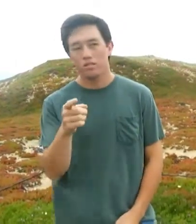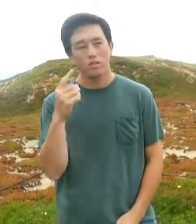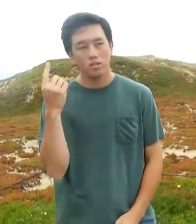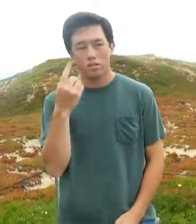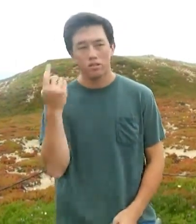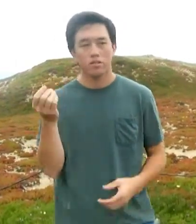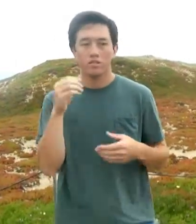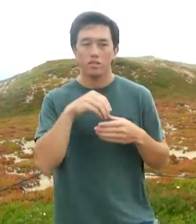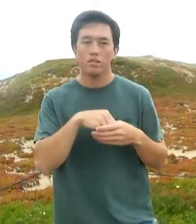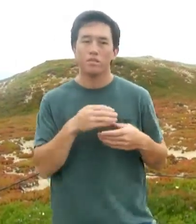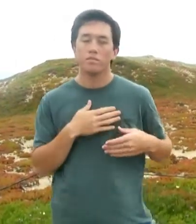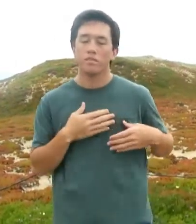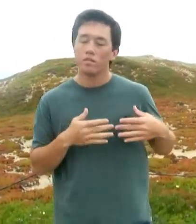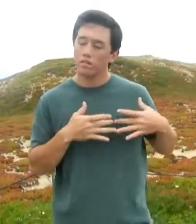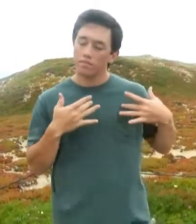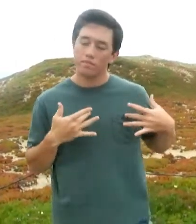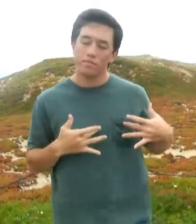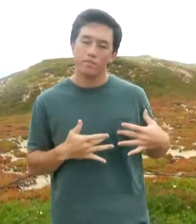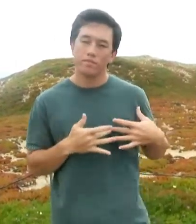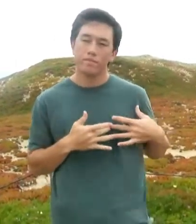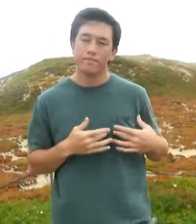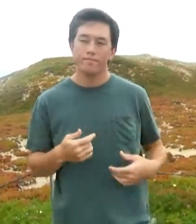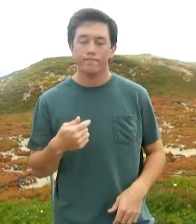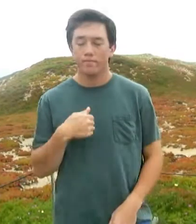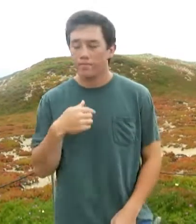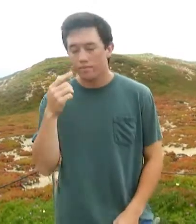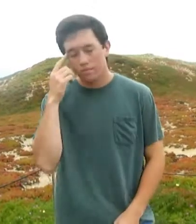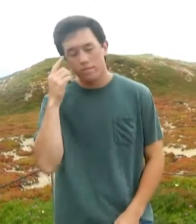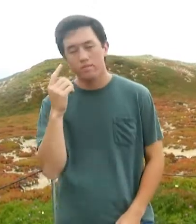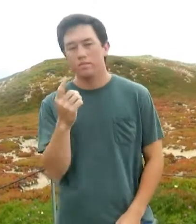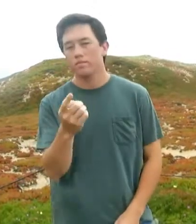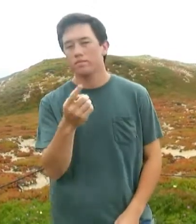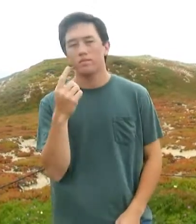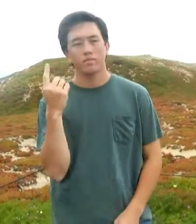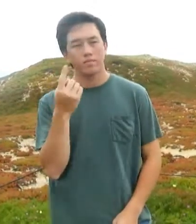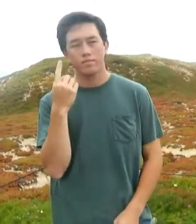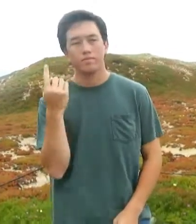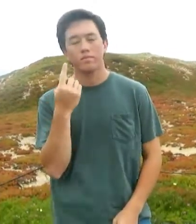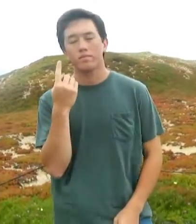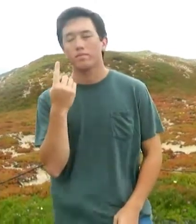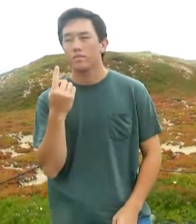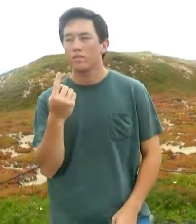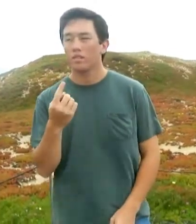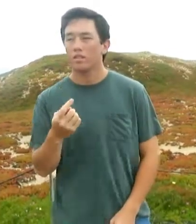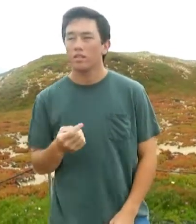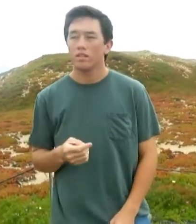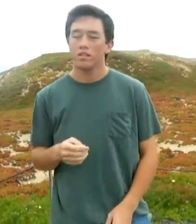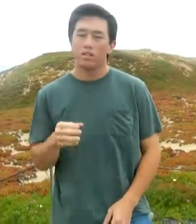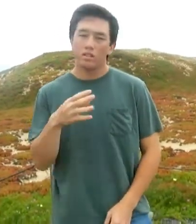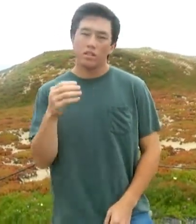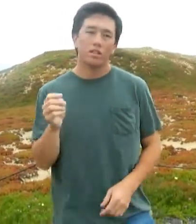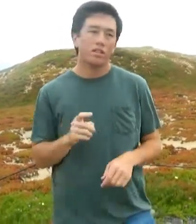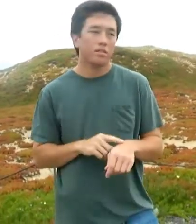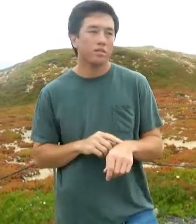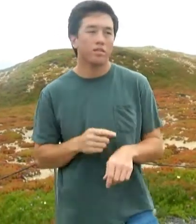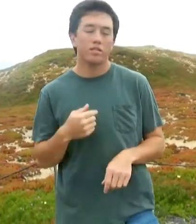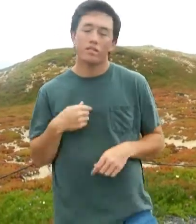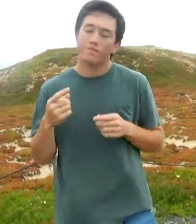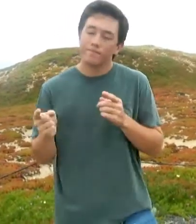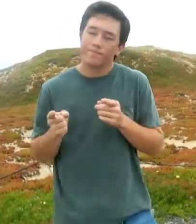Yeah. And you're always in my heart, you're always on my mind. When it all